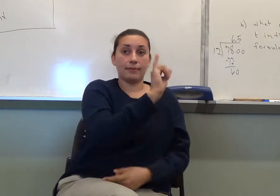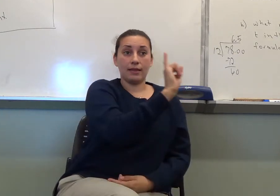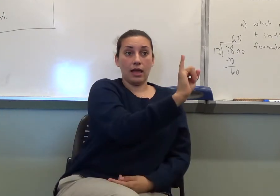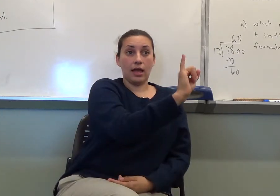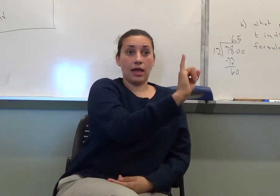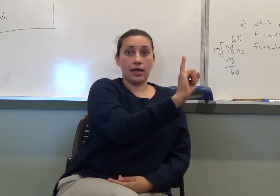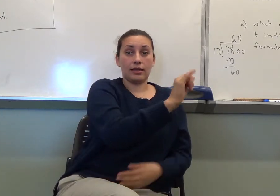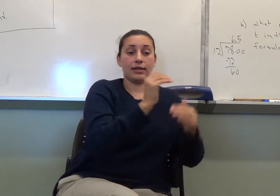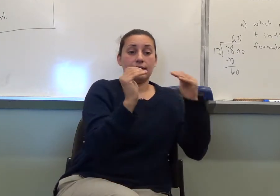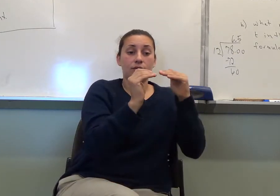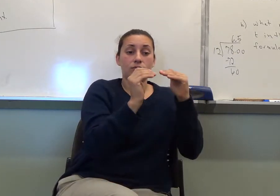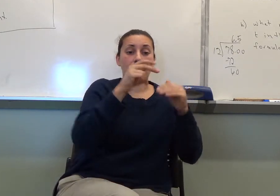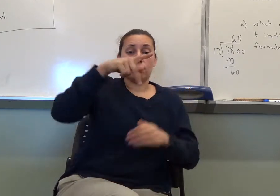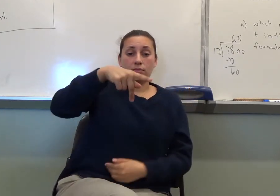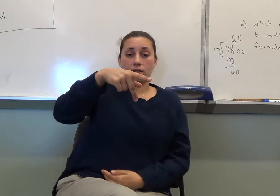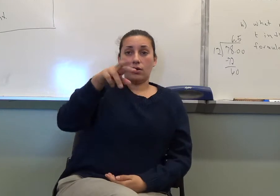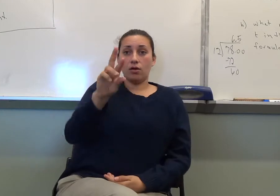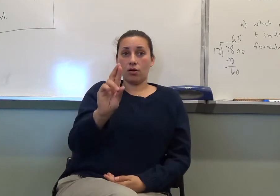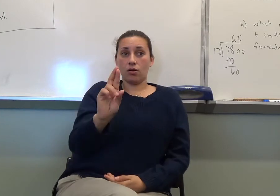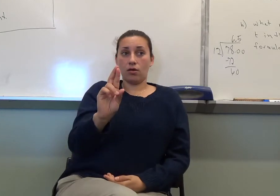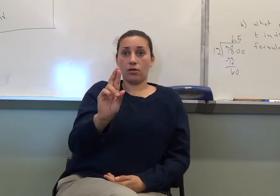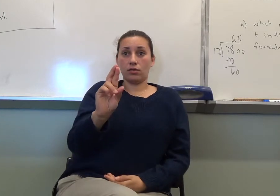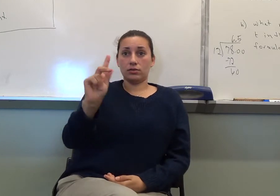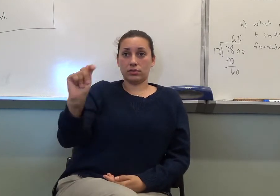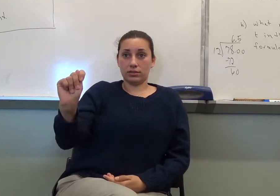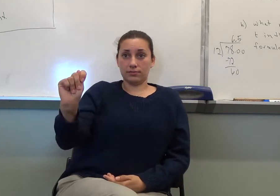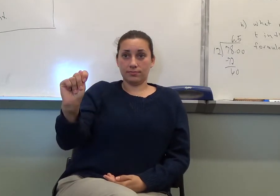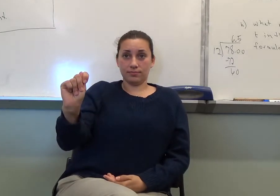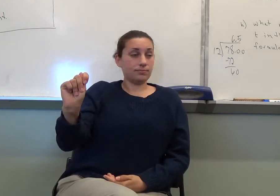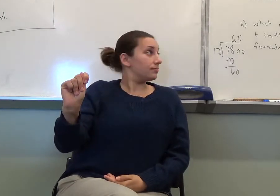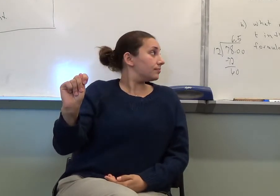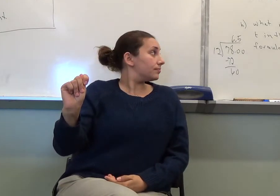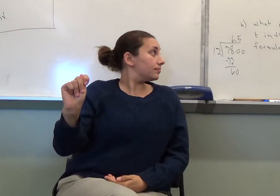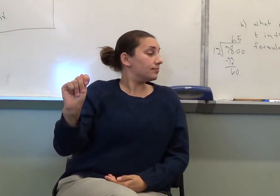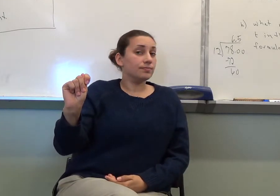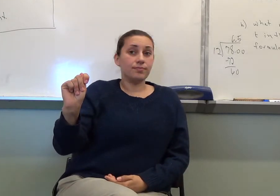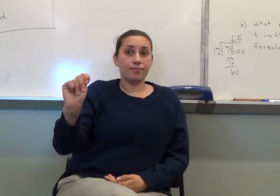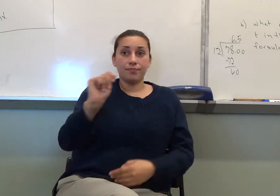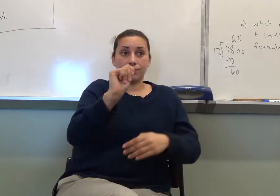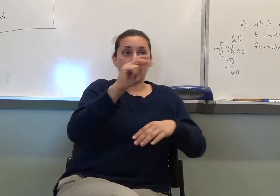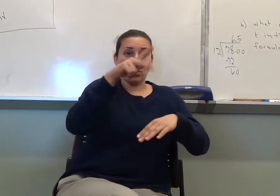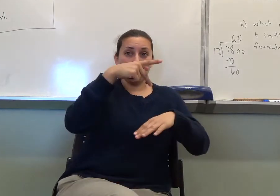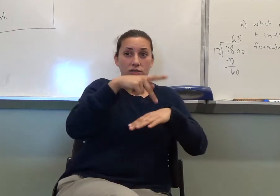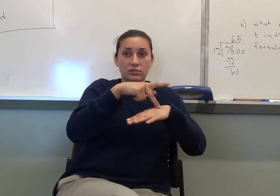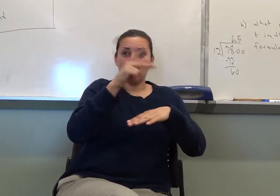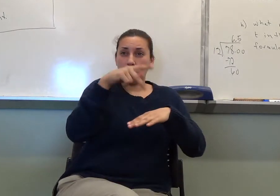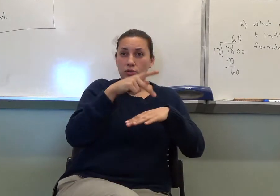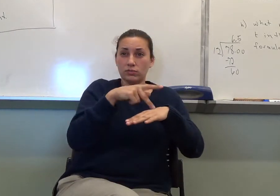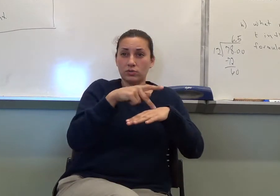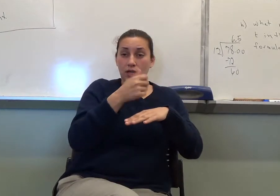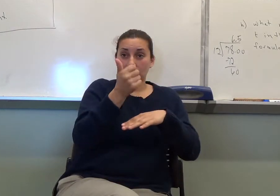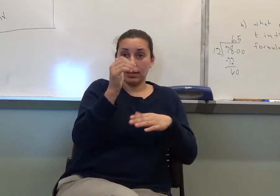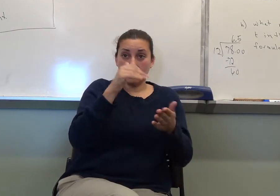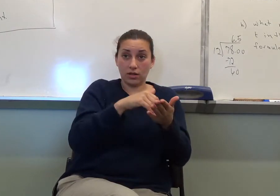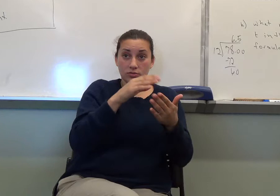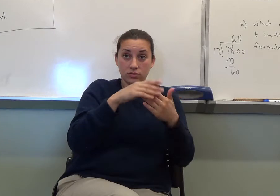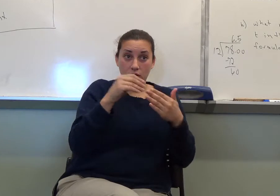to PRT, and the principal is the $10,000, right?